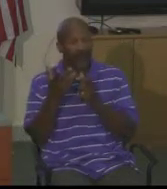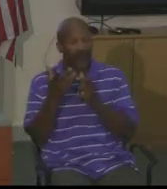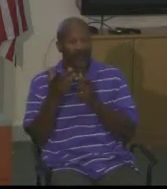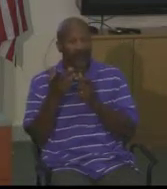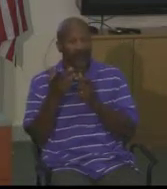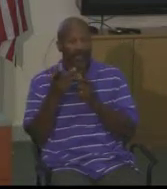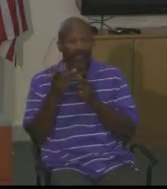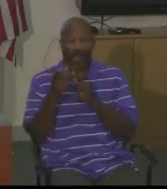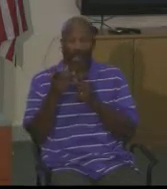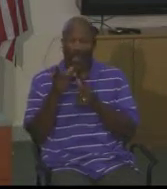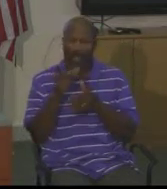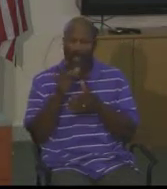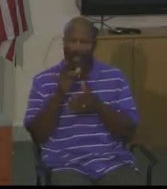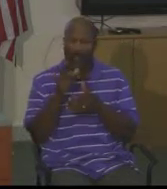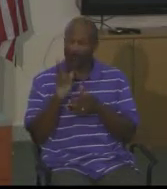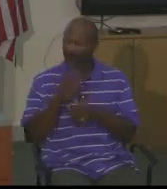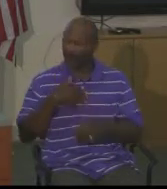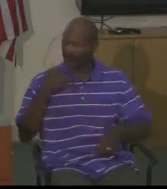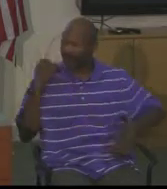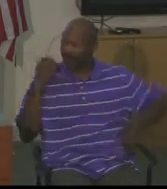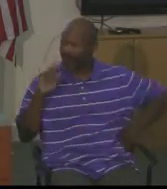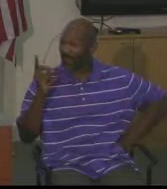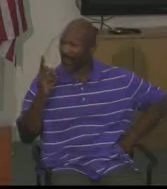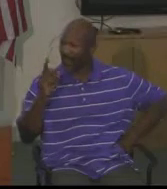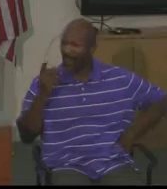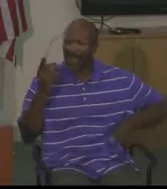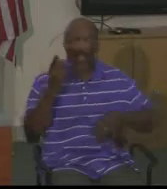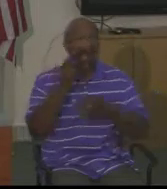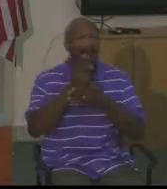I did this last week. Where's my phone?